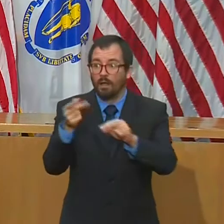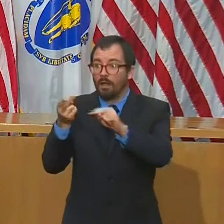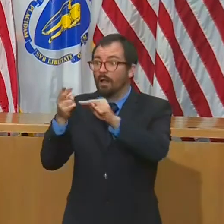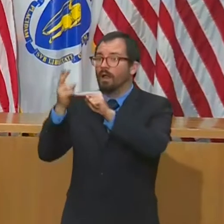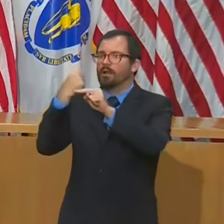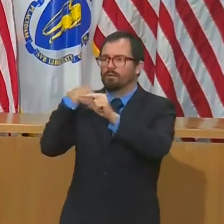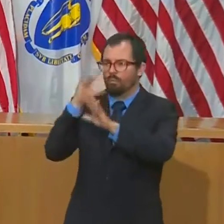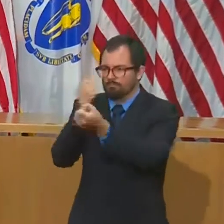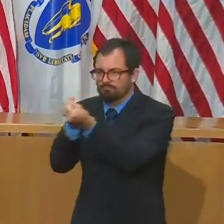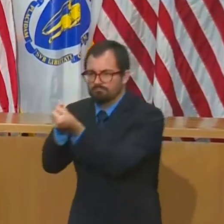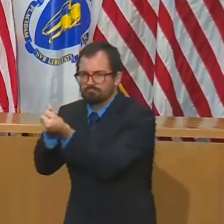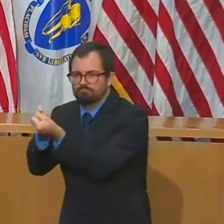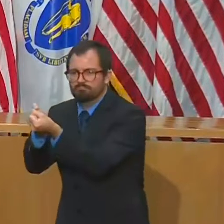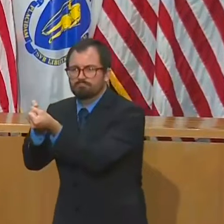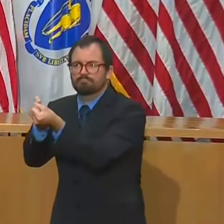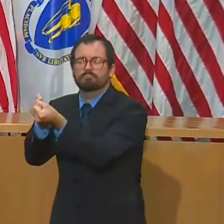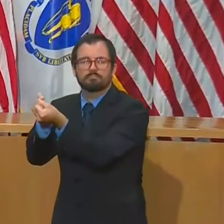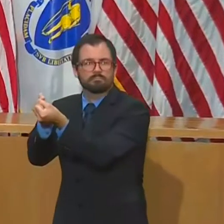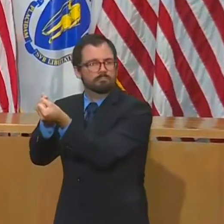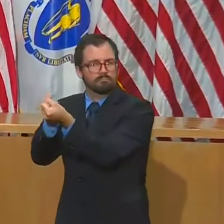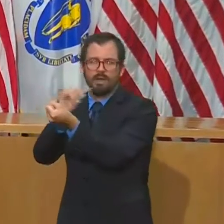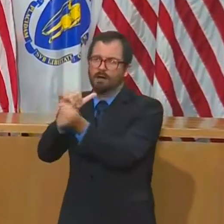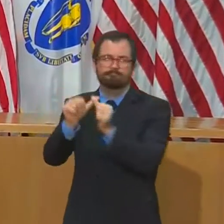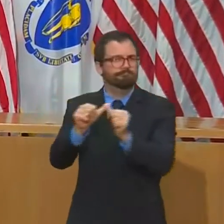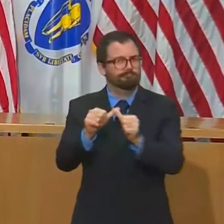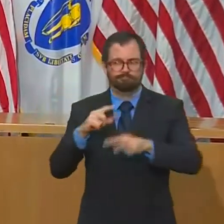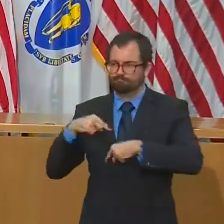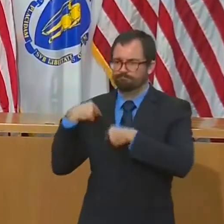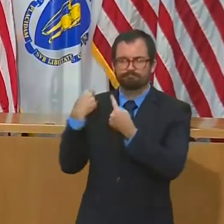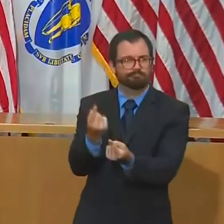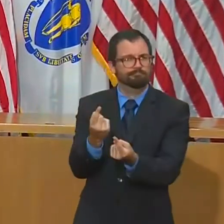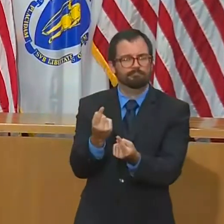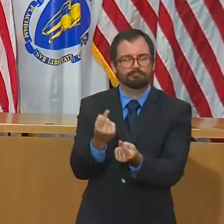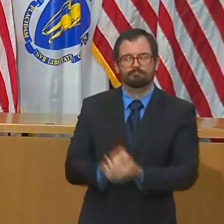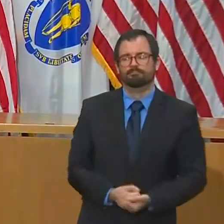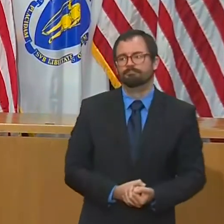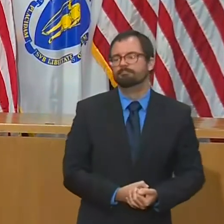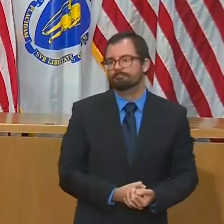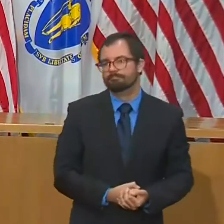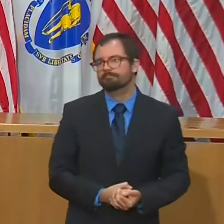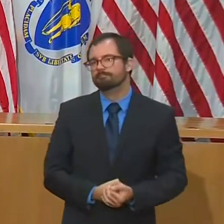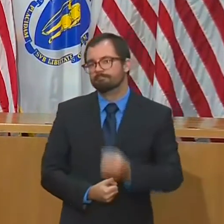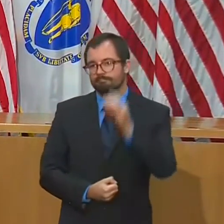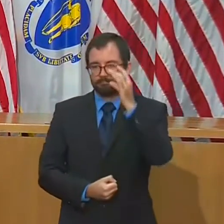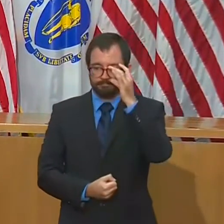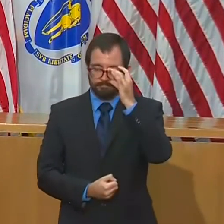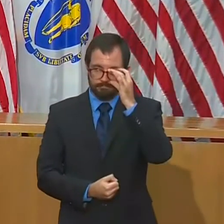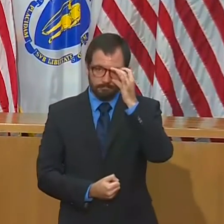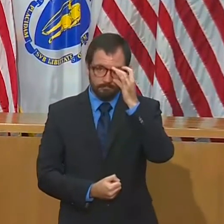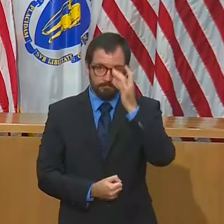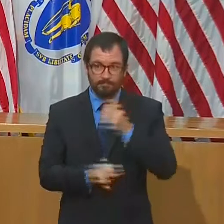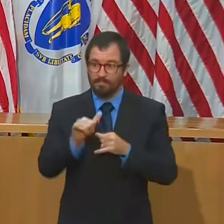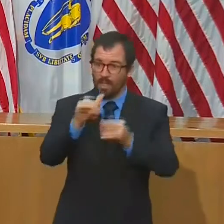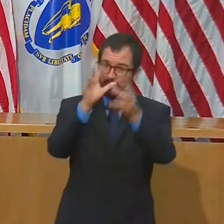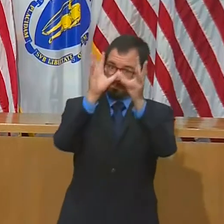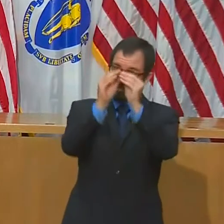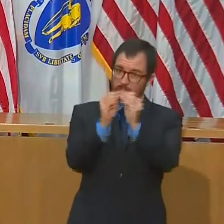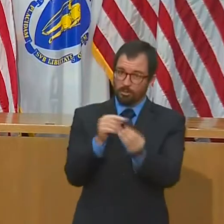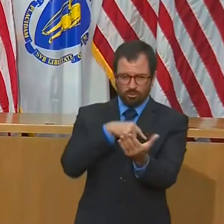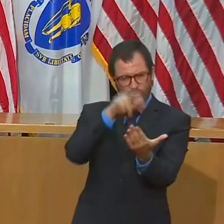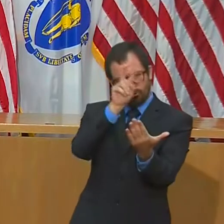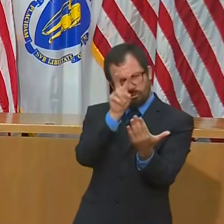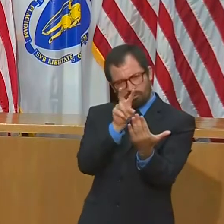Health's weekly report on COVID-19. Today, we're making this data easier to access by launching an interactive map with that